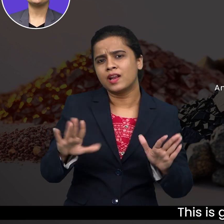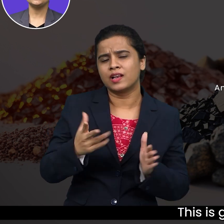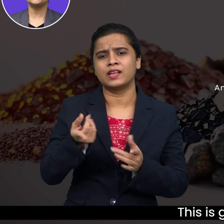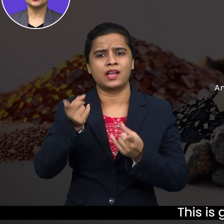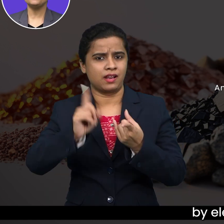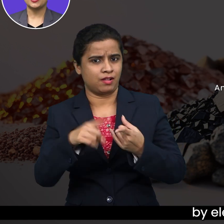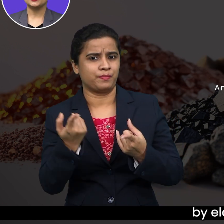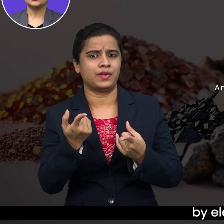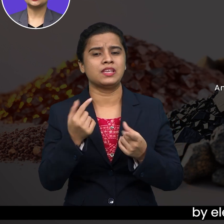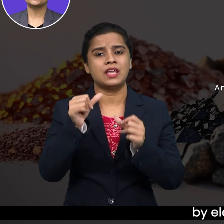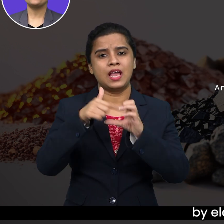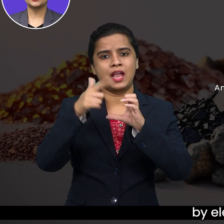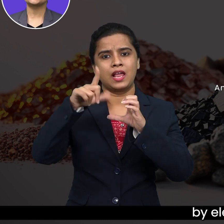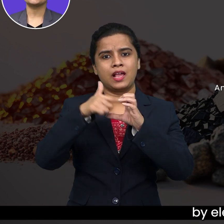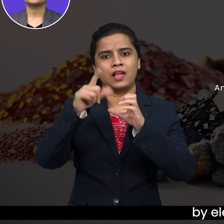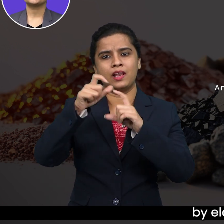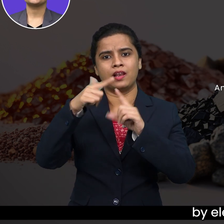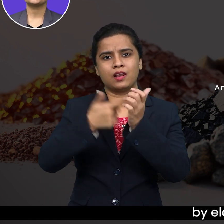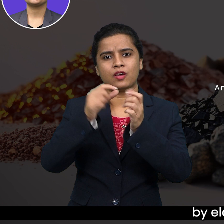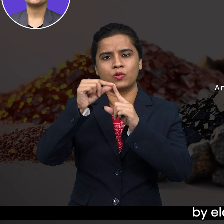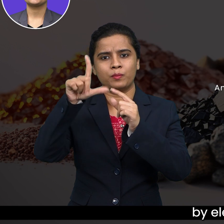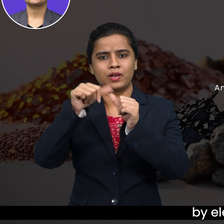This is generally done by electroplating.